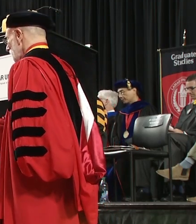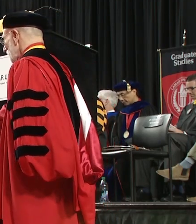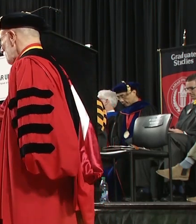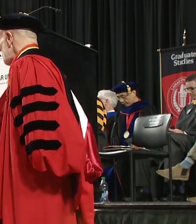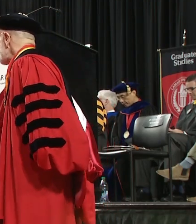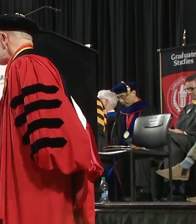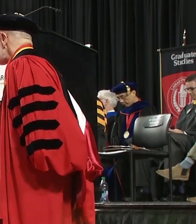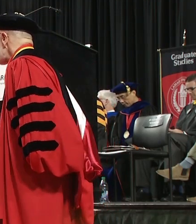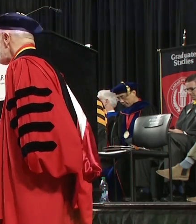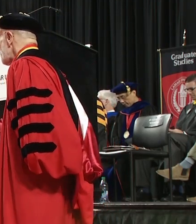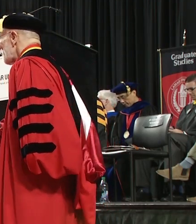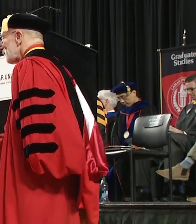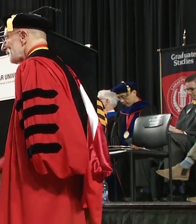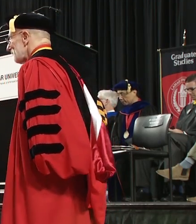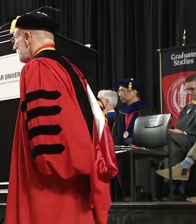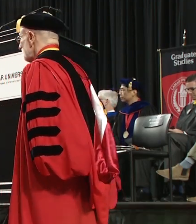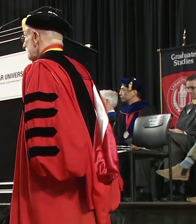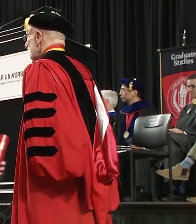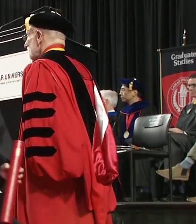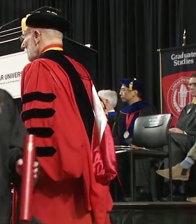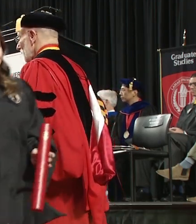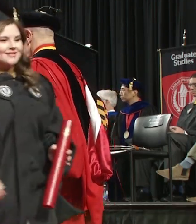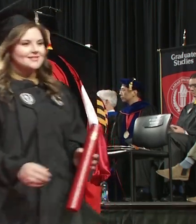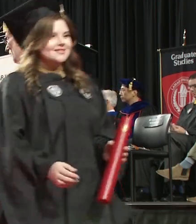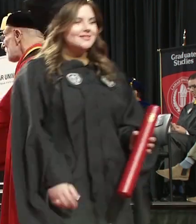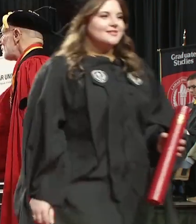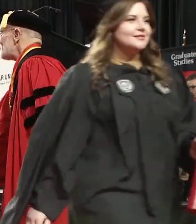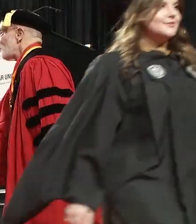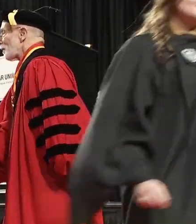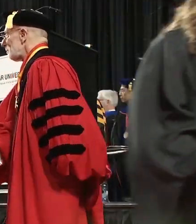Helen Sprigg Sines.